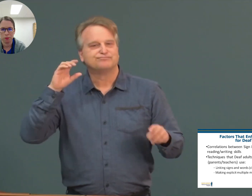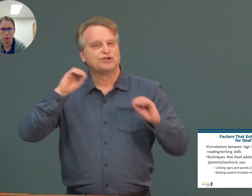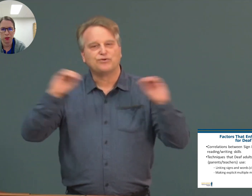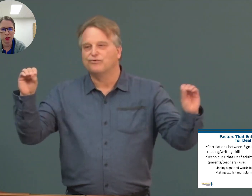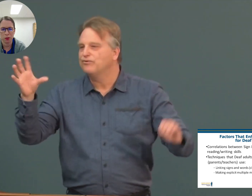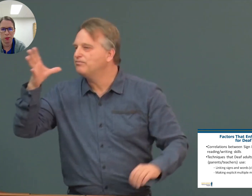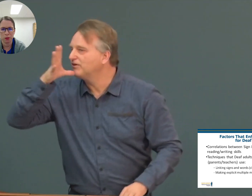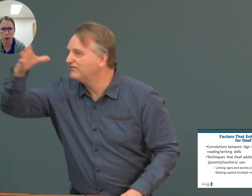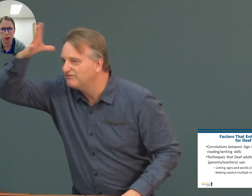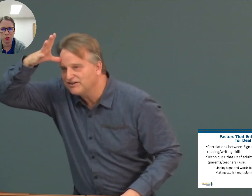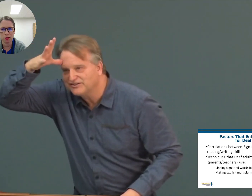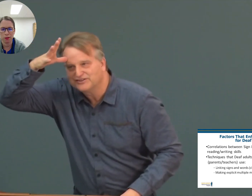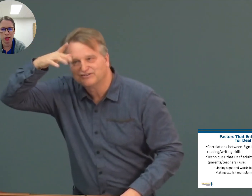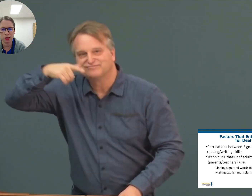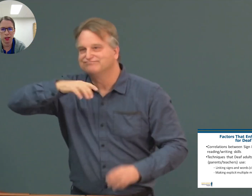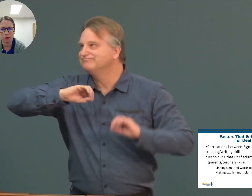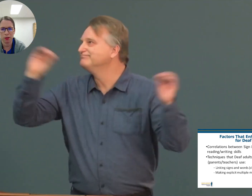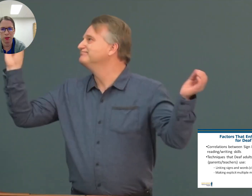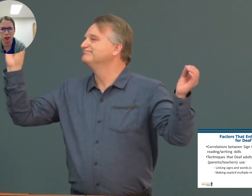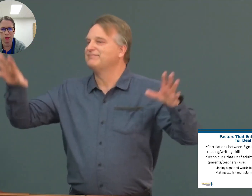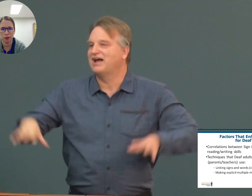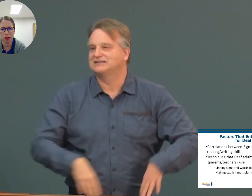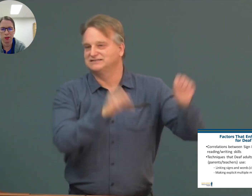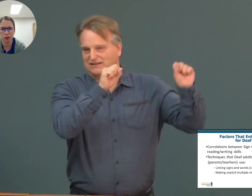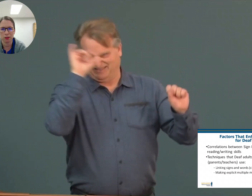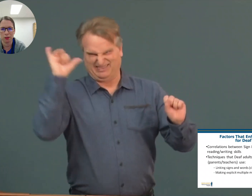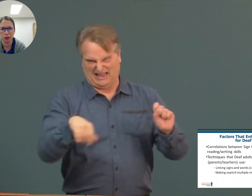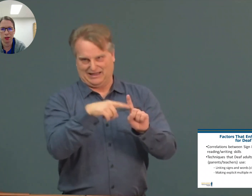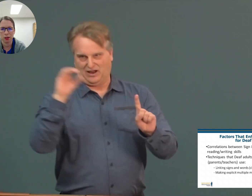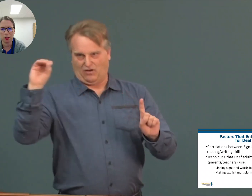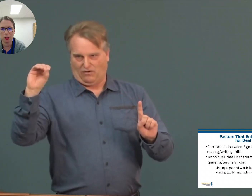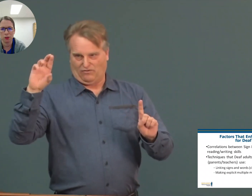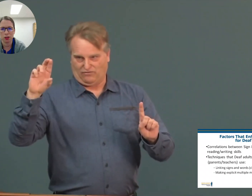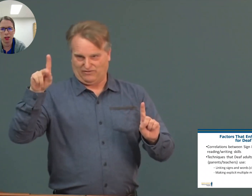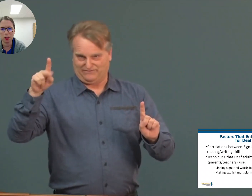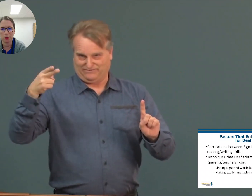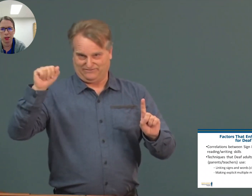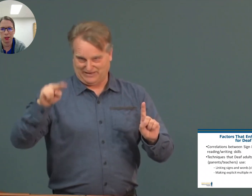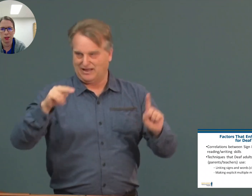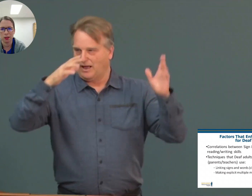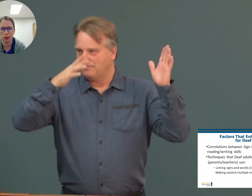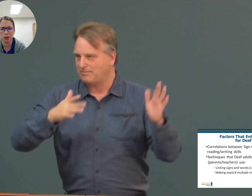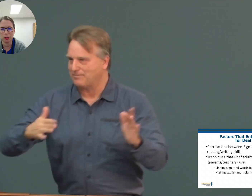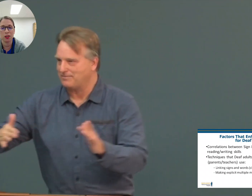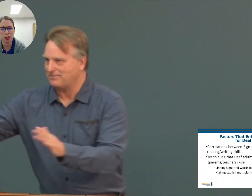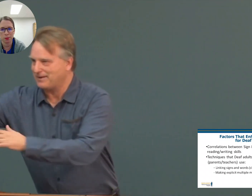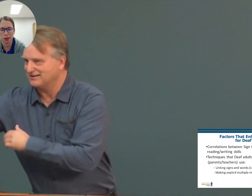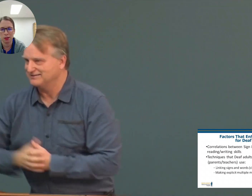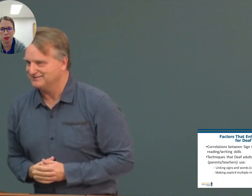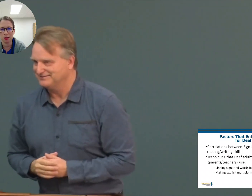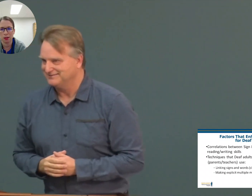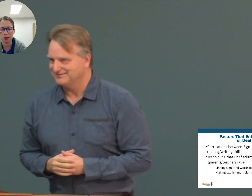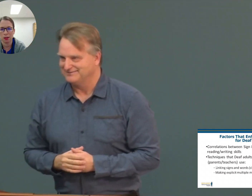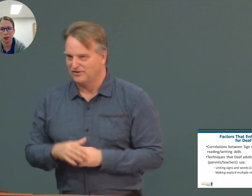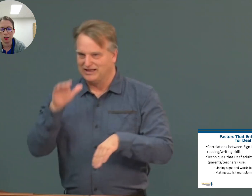There was a woman who was an orphan, didn't have a mother, didn't have a father. She was an adopted. She was adopted.